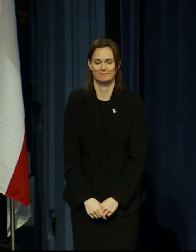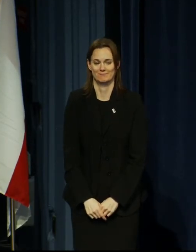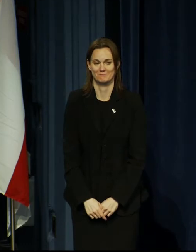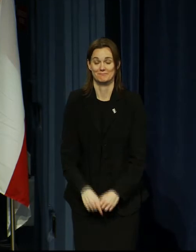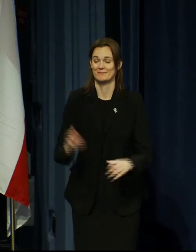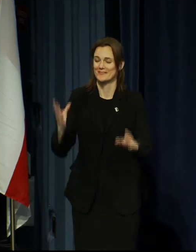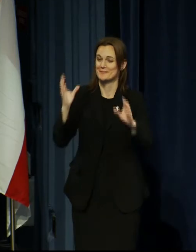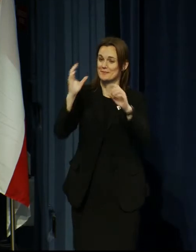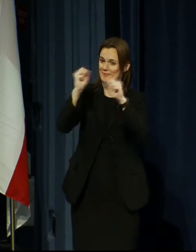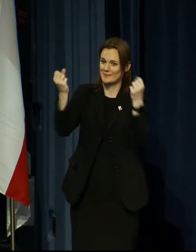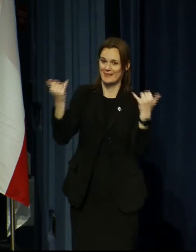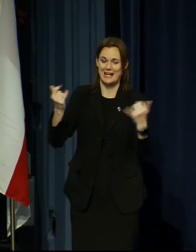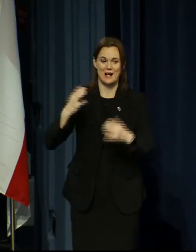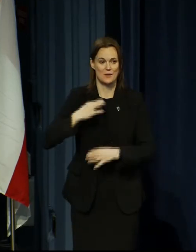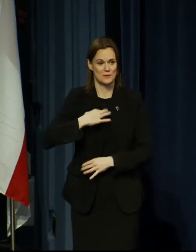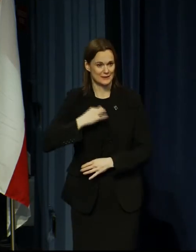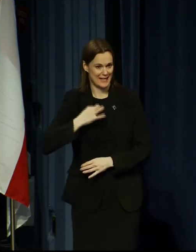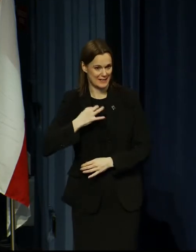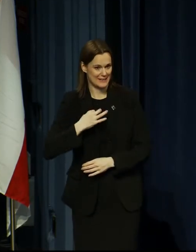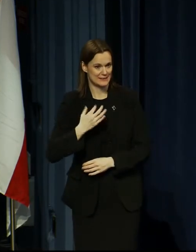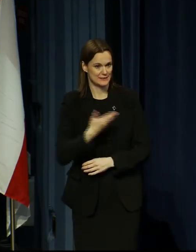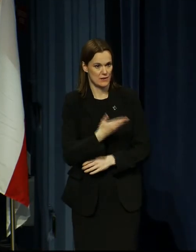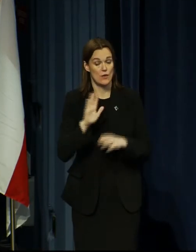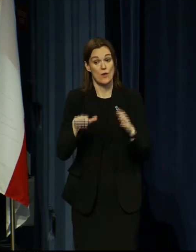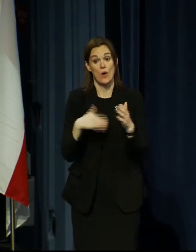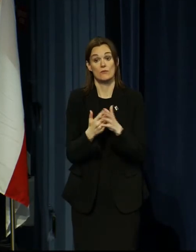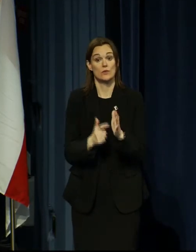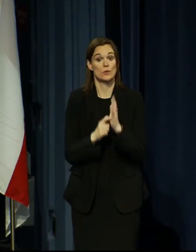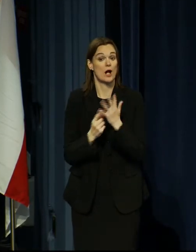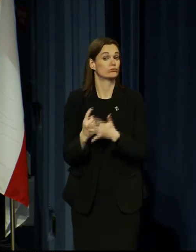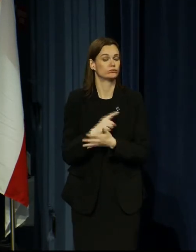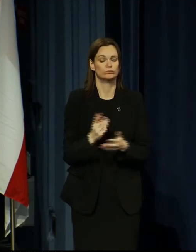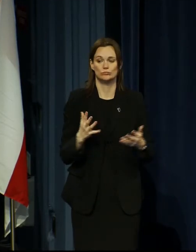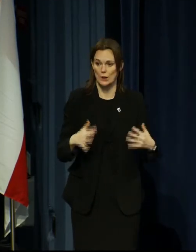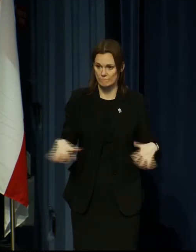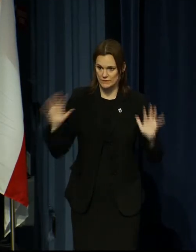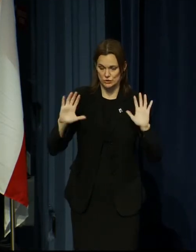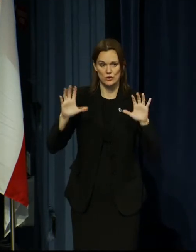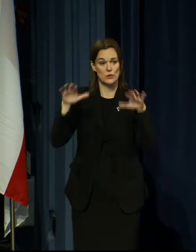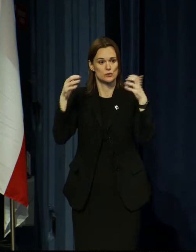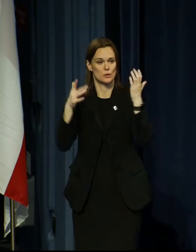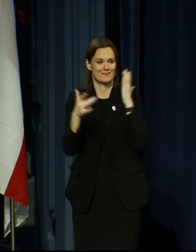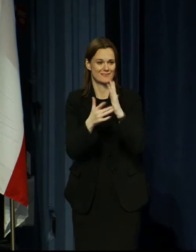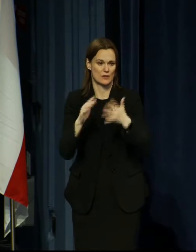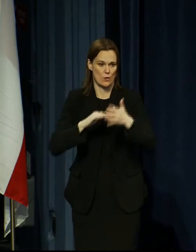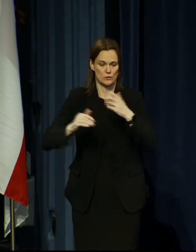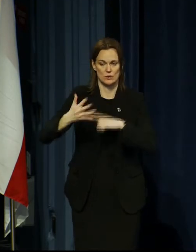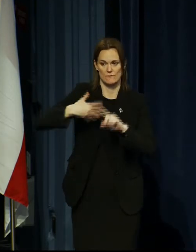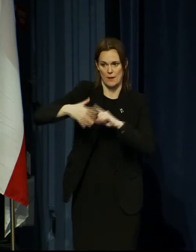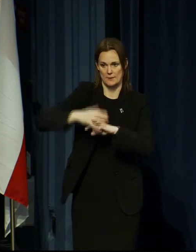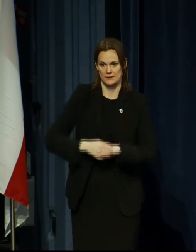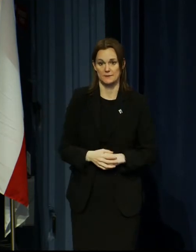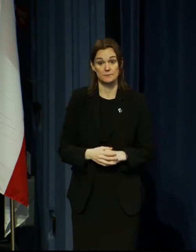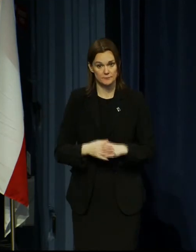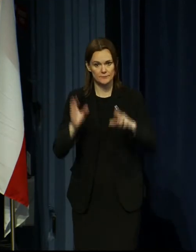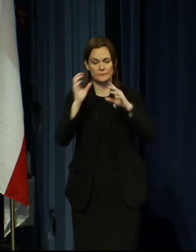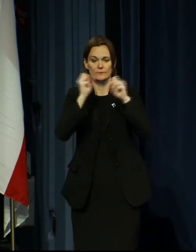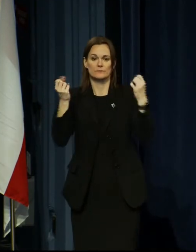many of whom I know, who attended the School of Access and took their programs. And so